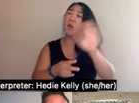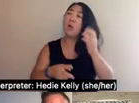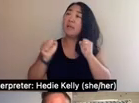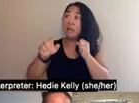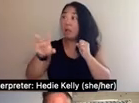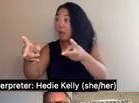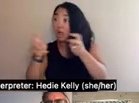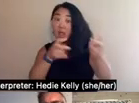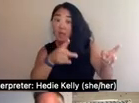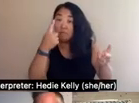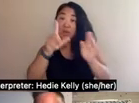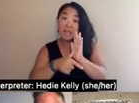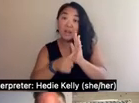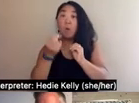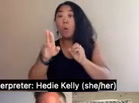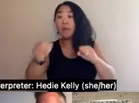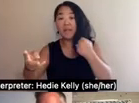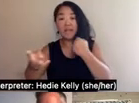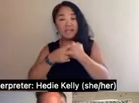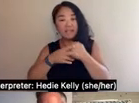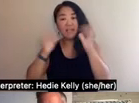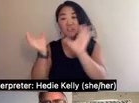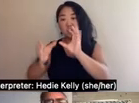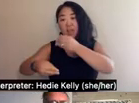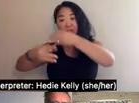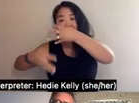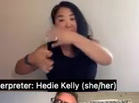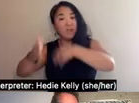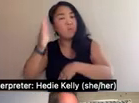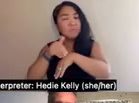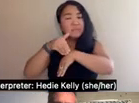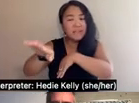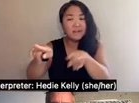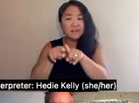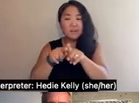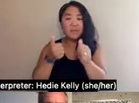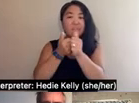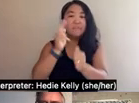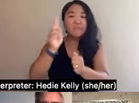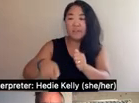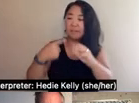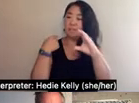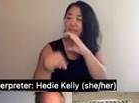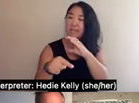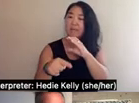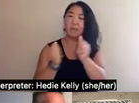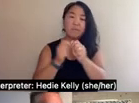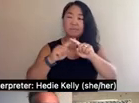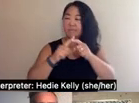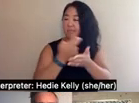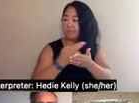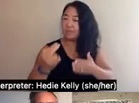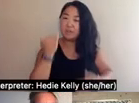But you can also save the chat. We'll also send you a follow-up email to everyone who came with a pile of links and resources if any of these things are of interest